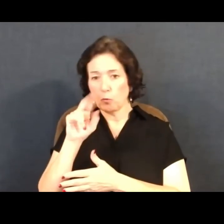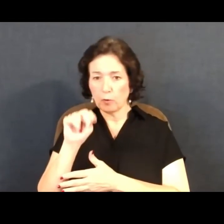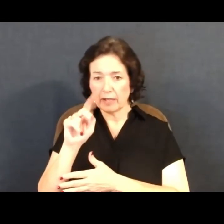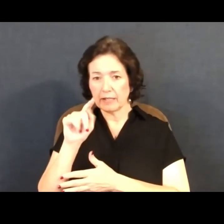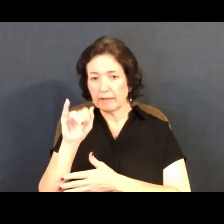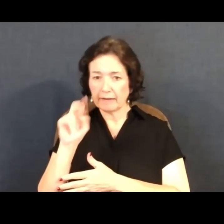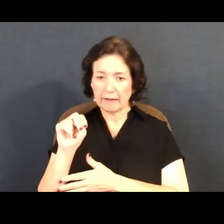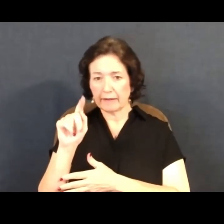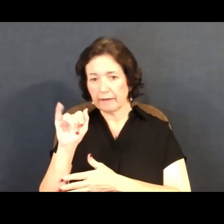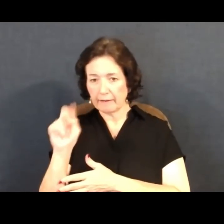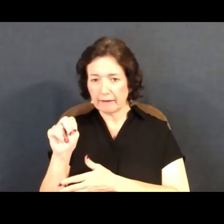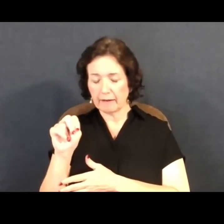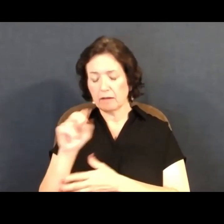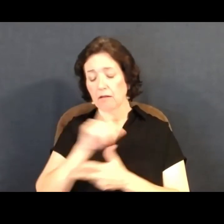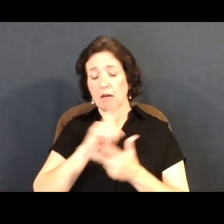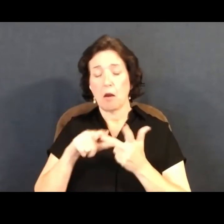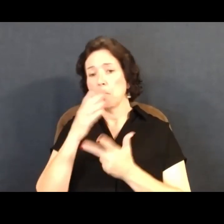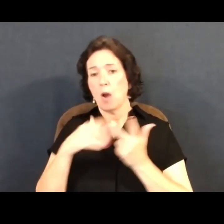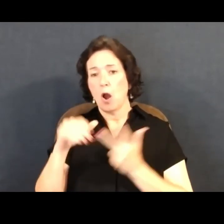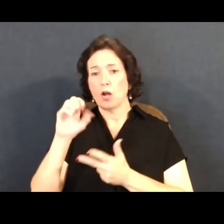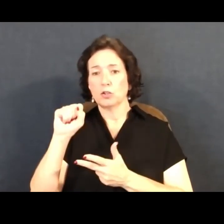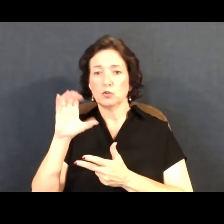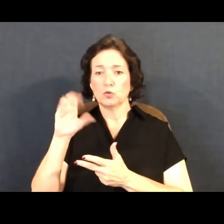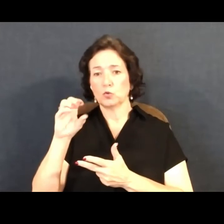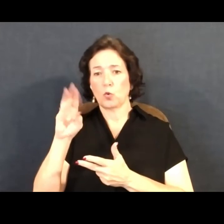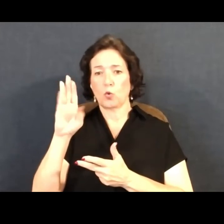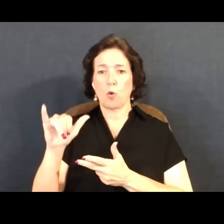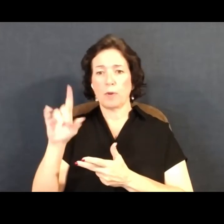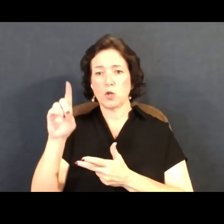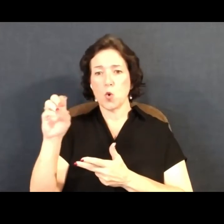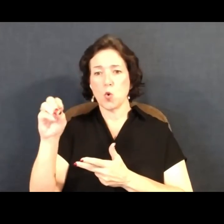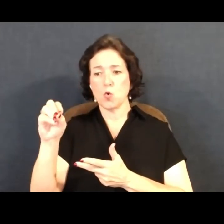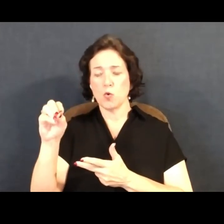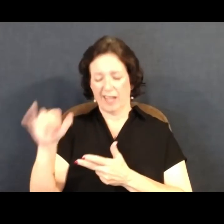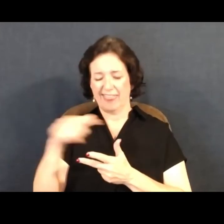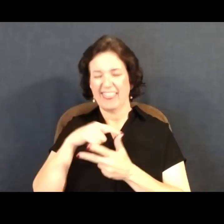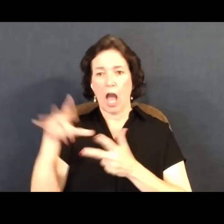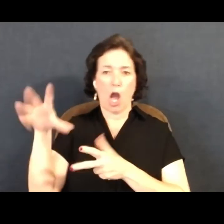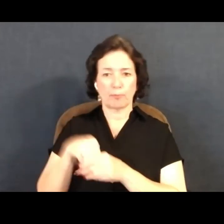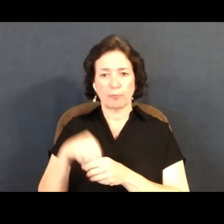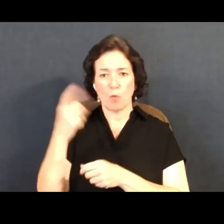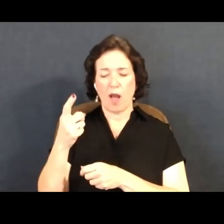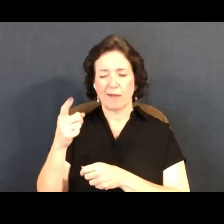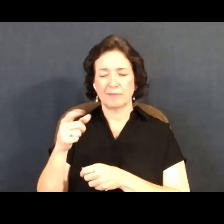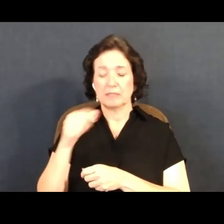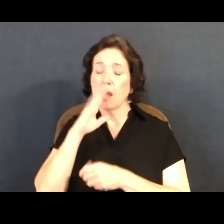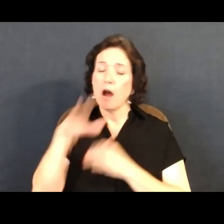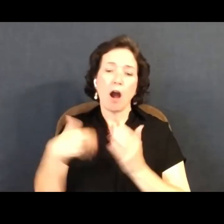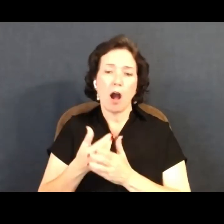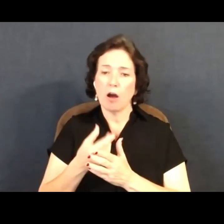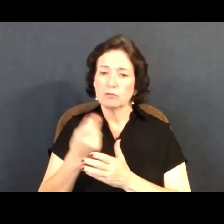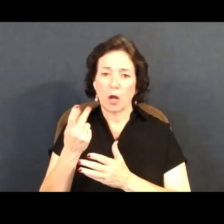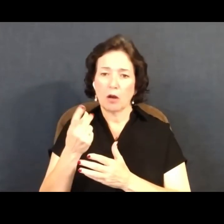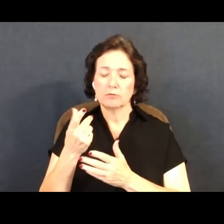Scooby-Doo. That was Sport. But not all dogs are Sport. Not all dogs are working